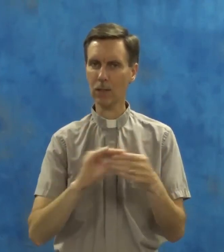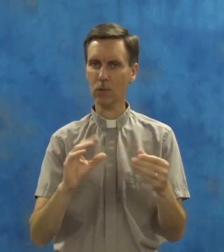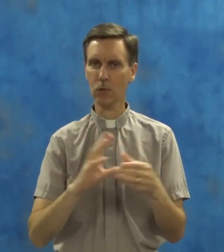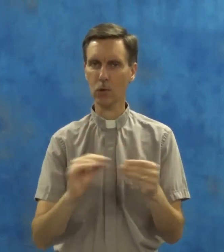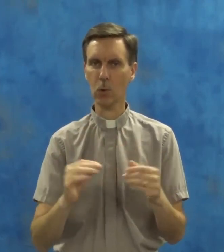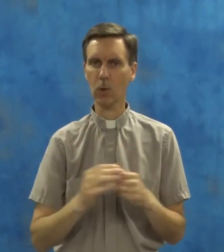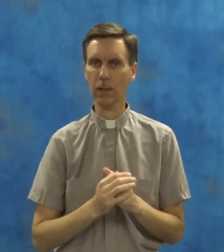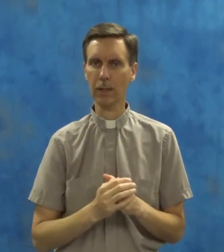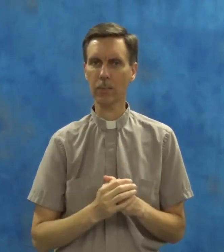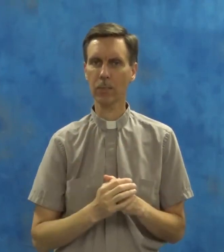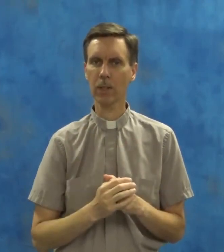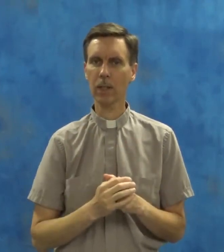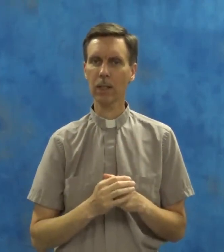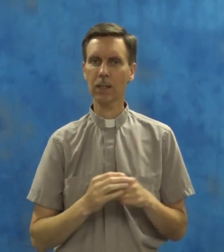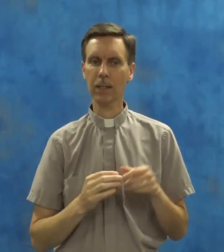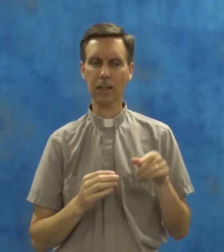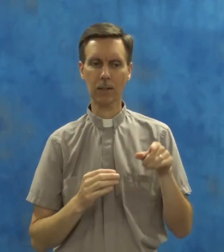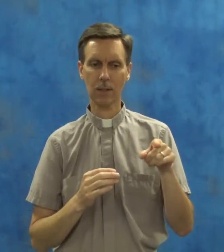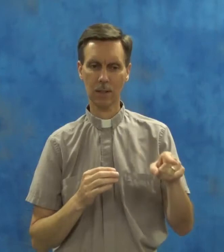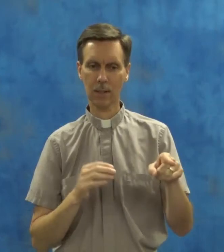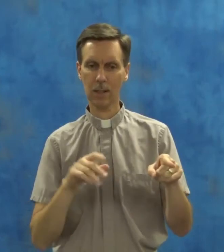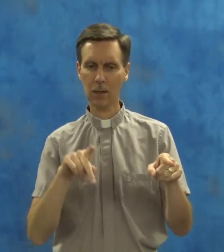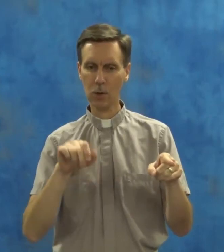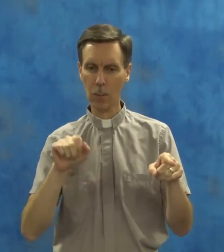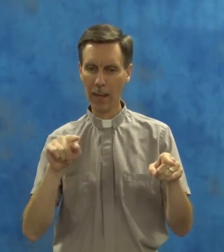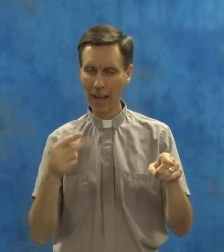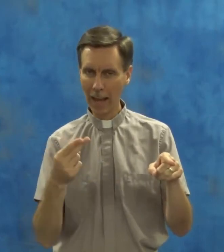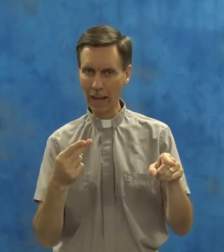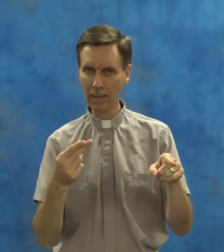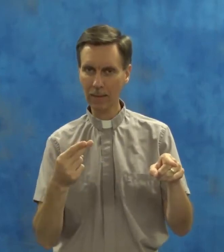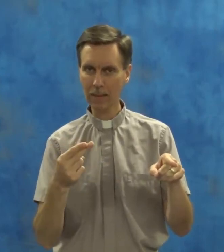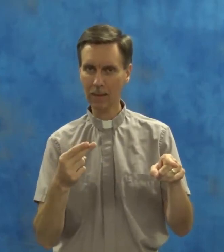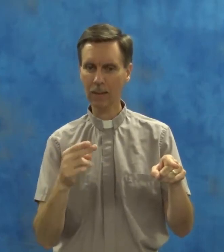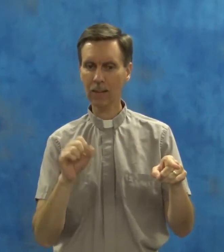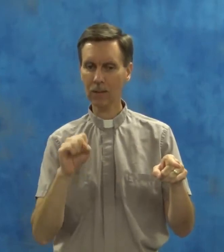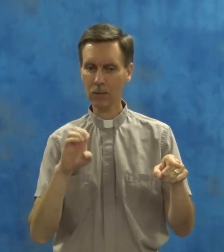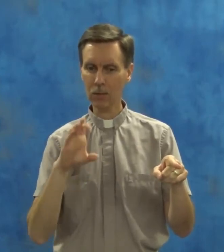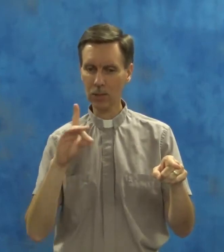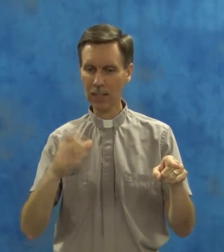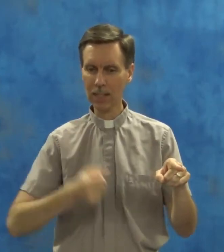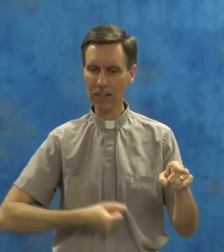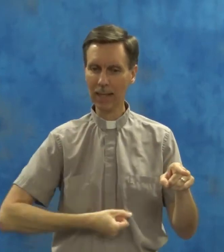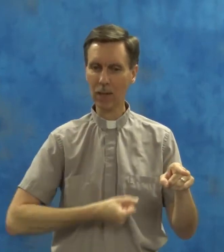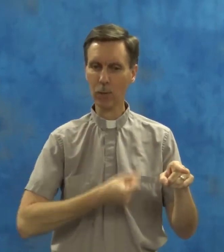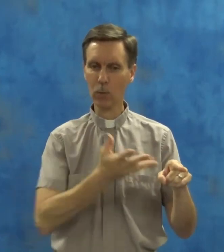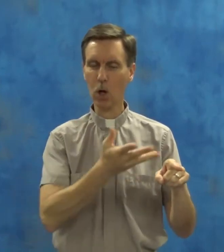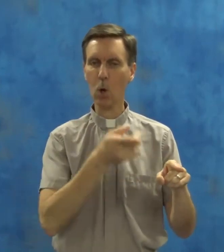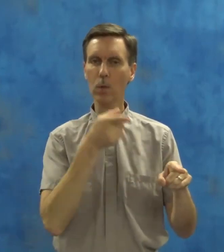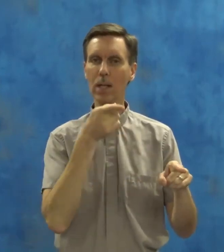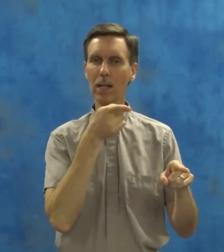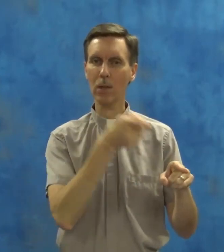the story that the path, the seed got thrown